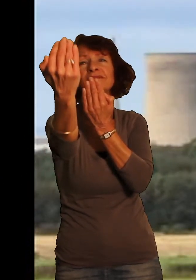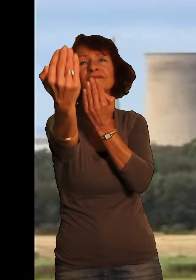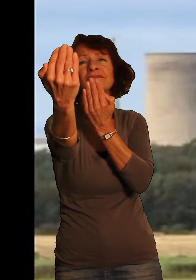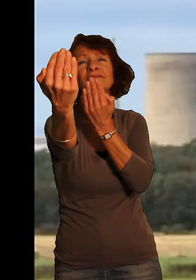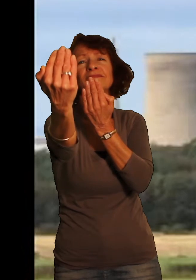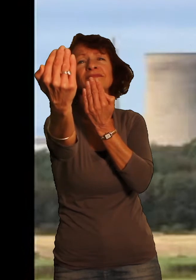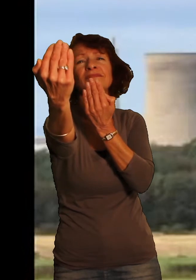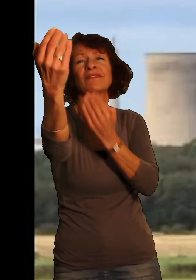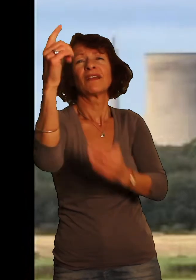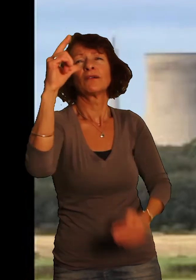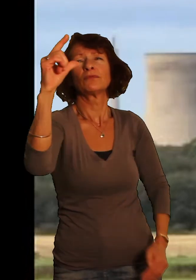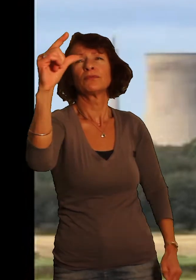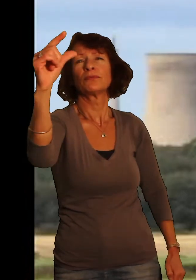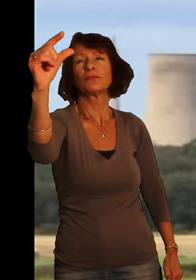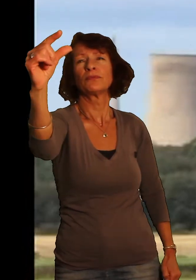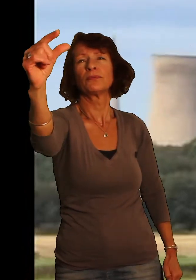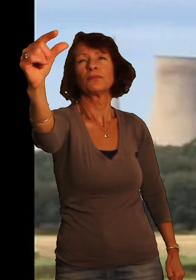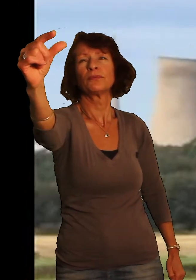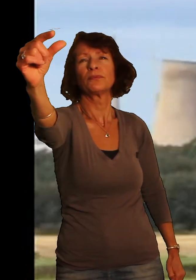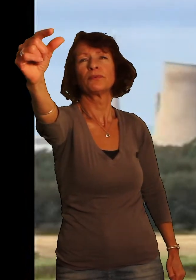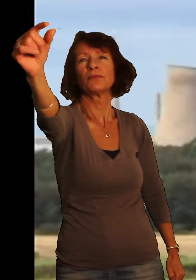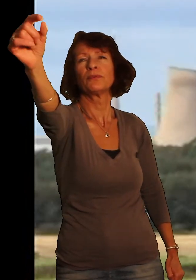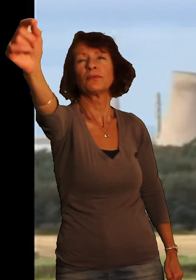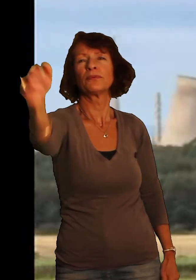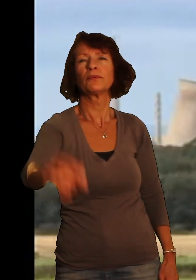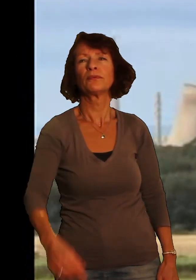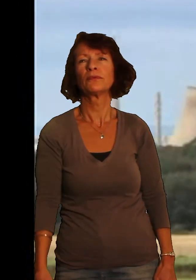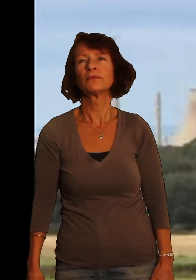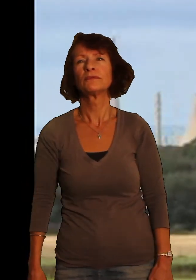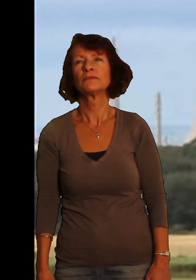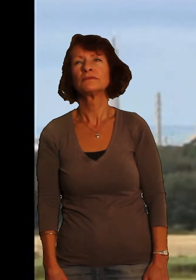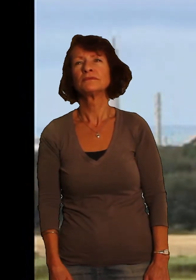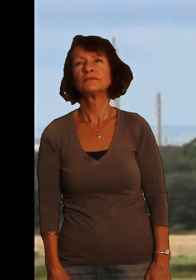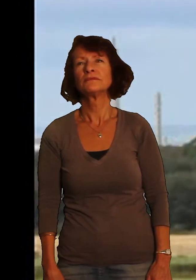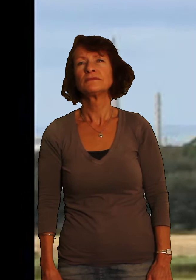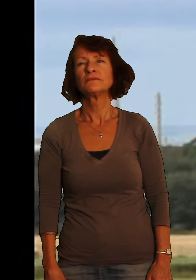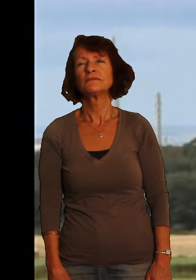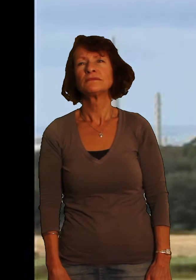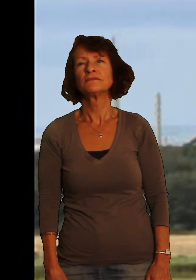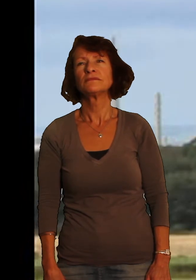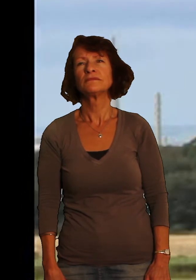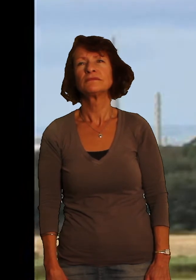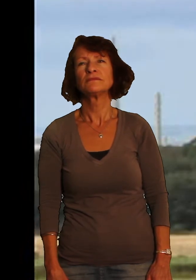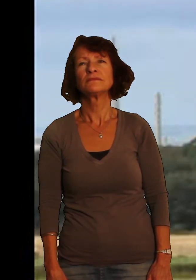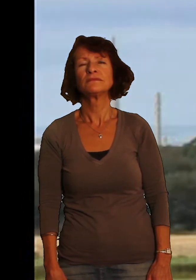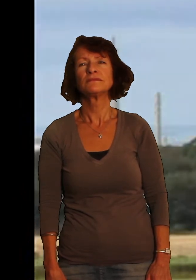implosions on Saturday, 27th of September 2007, by Controlled Demolition Inc.